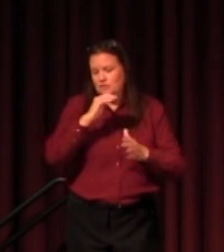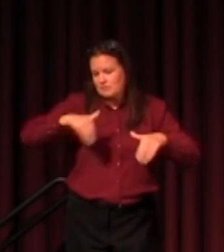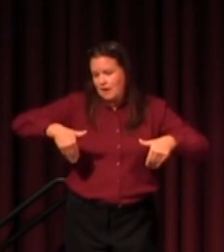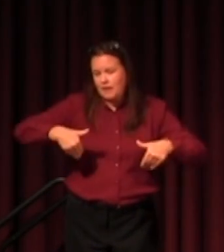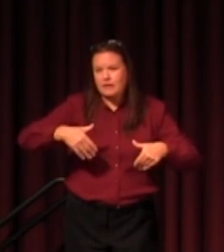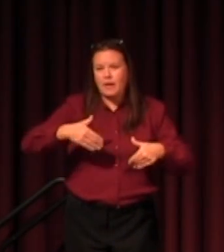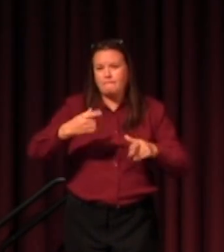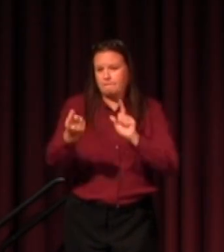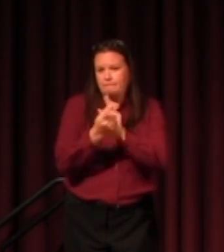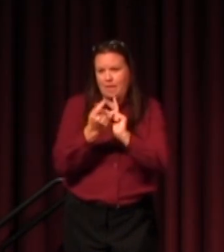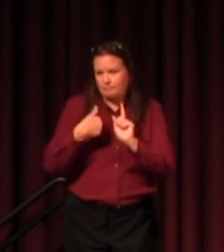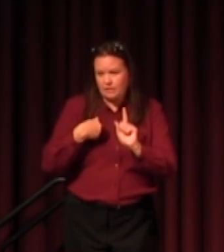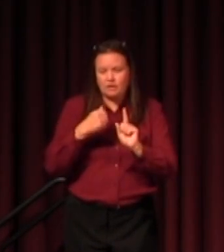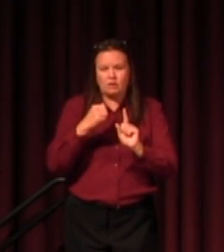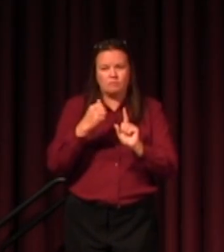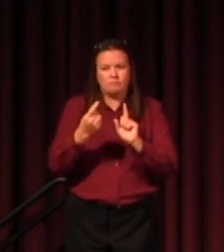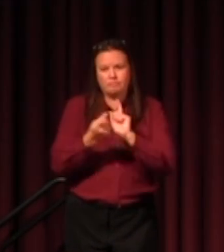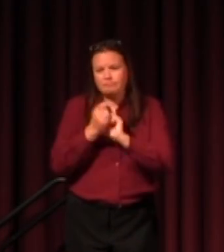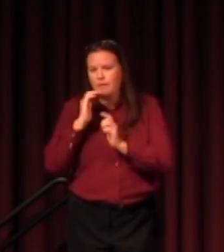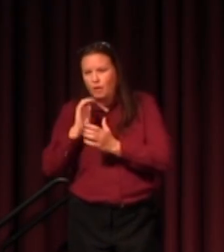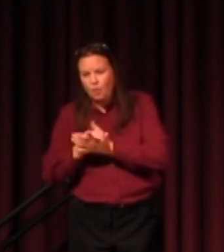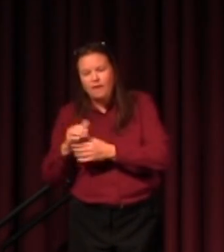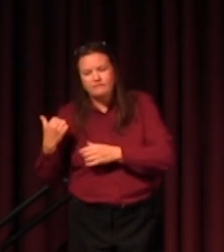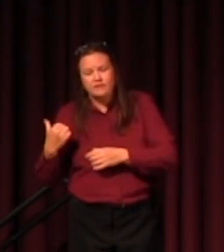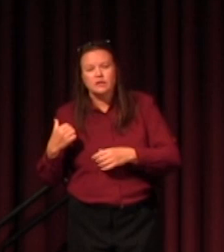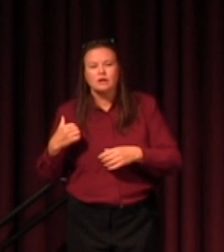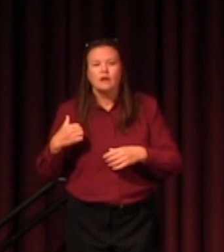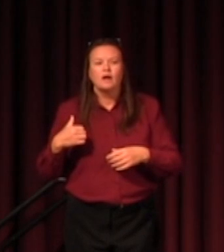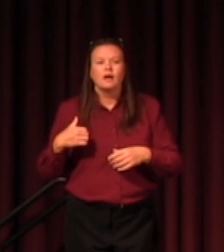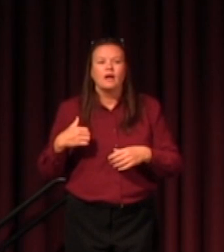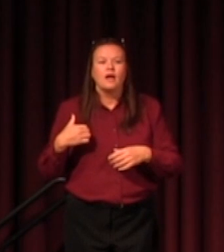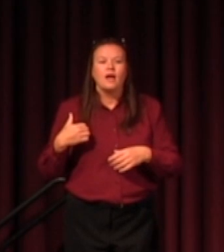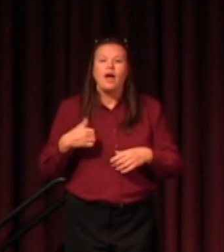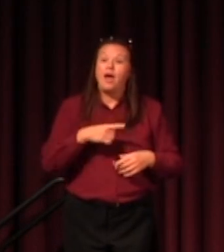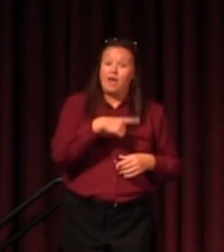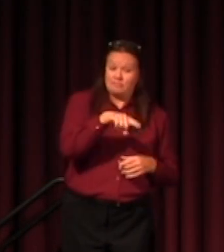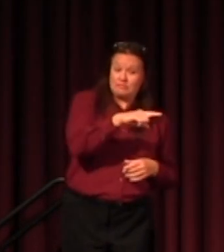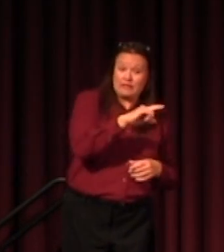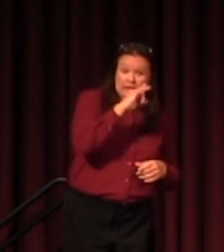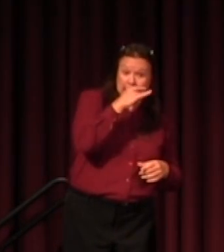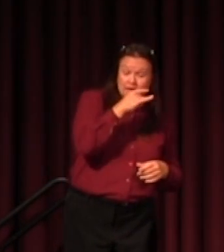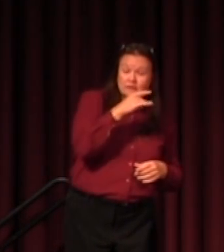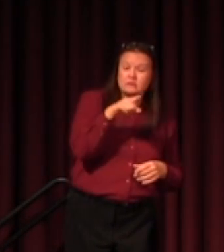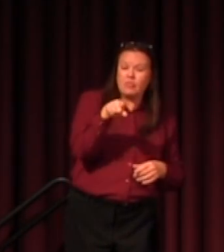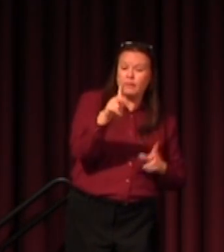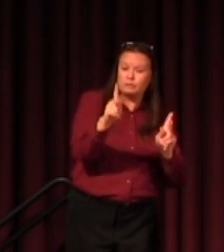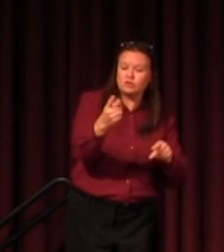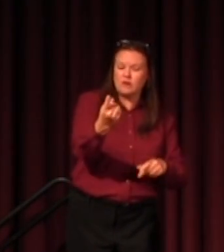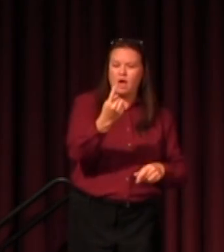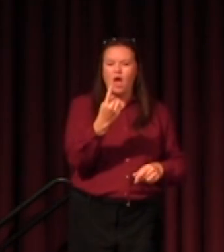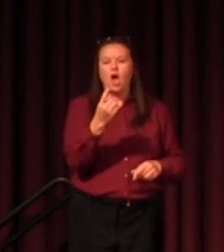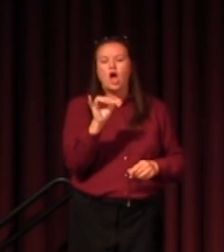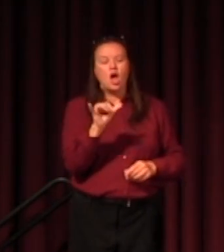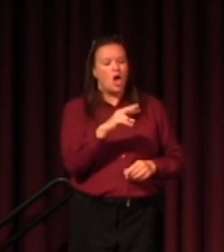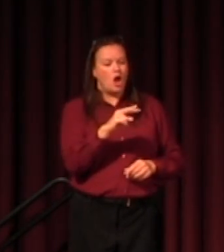the sibling, when they see us, they're like, oh, it makes so much more sense now.